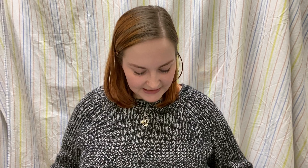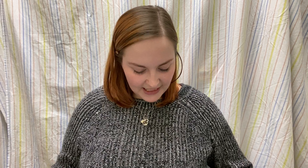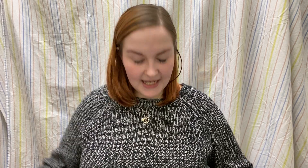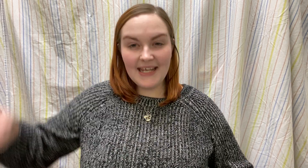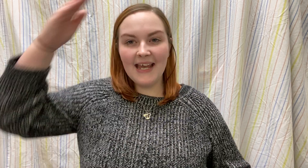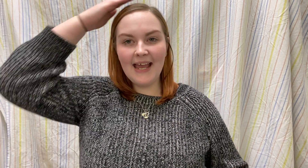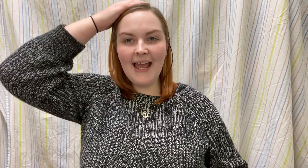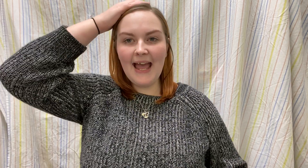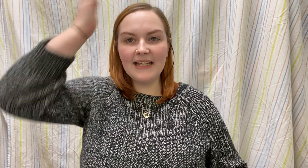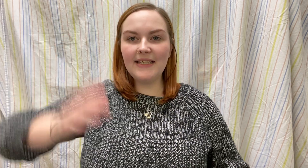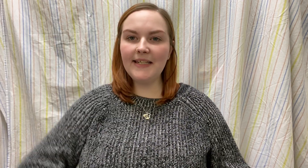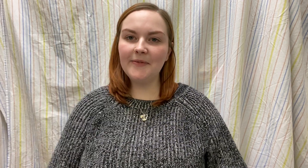Say hat.